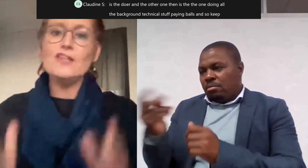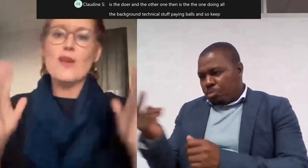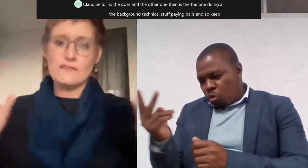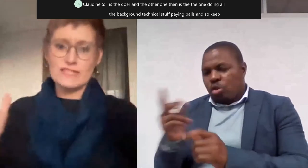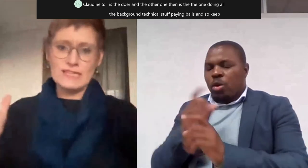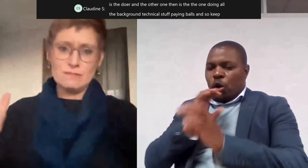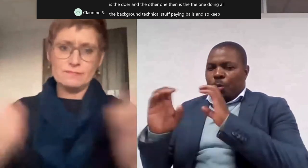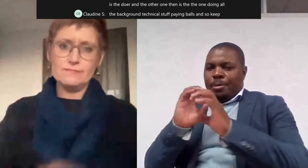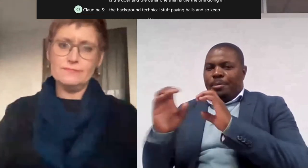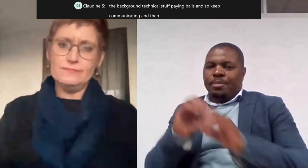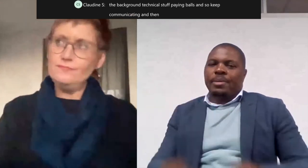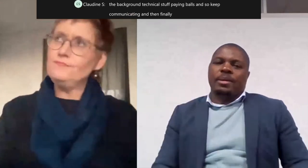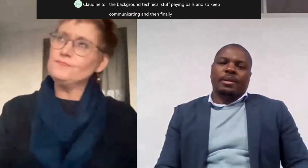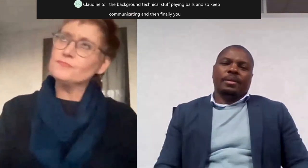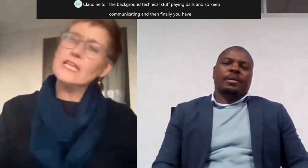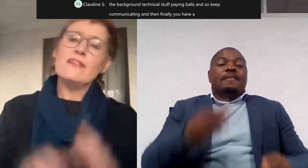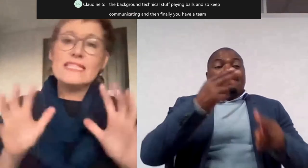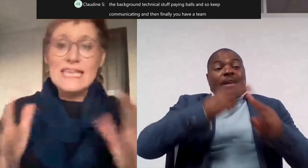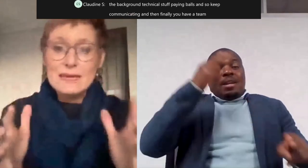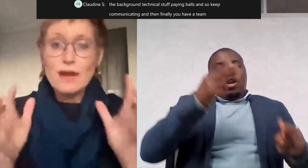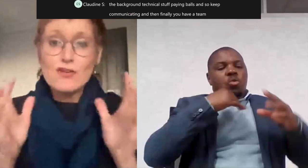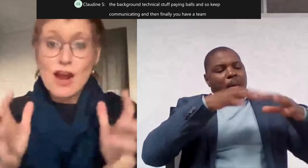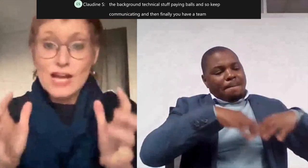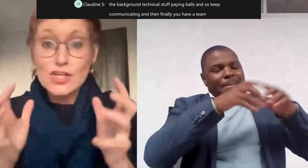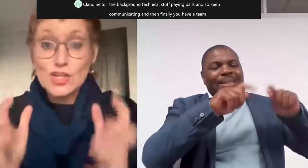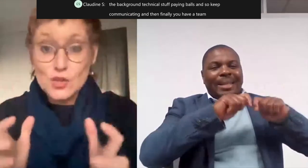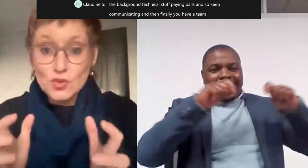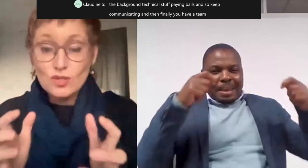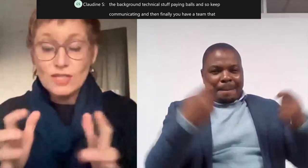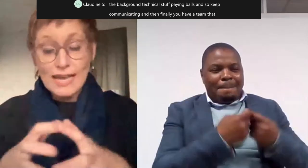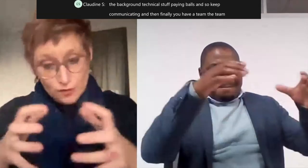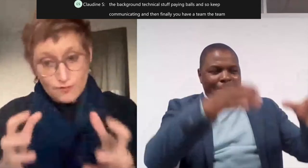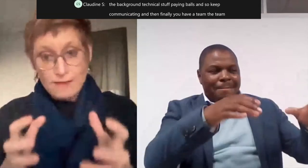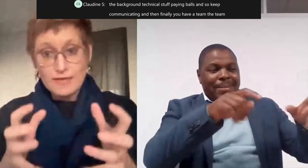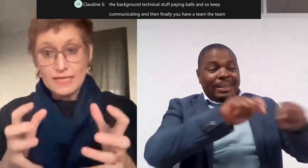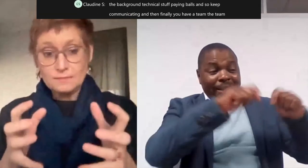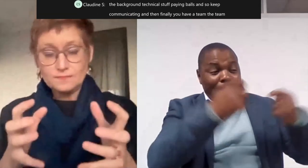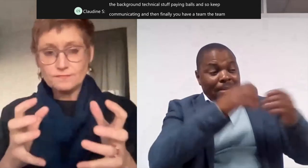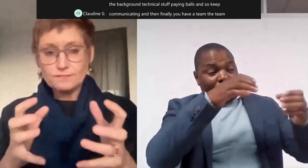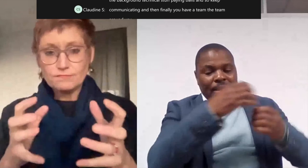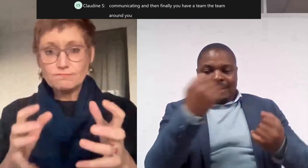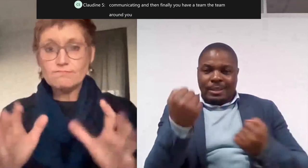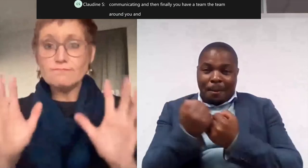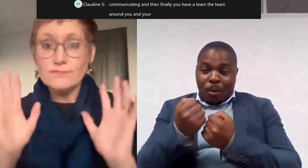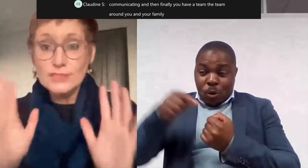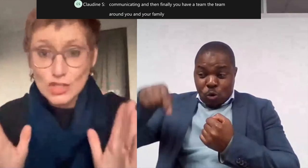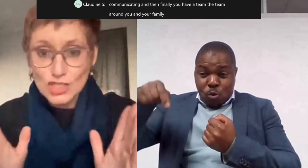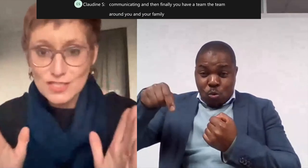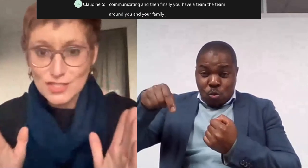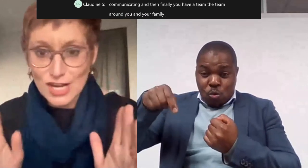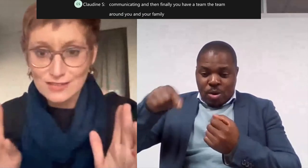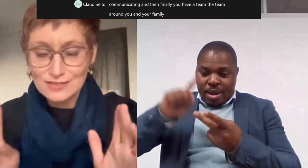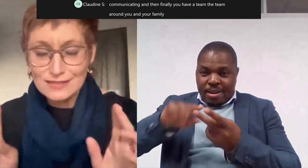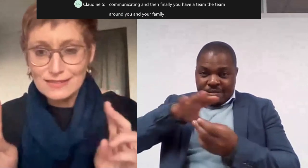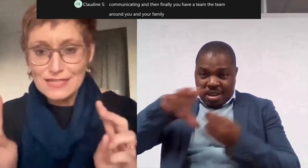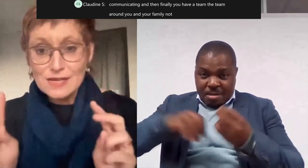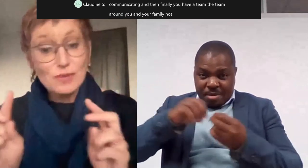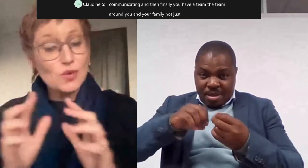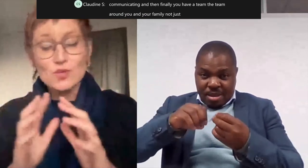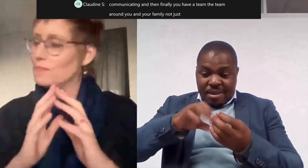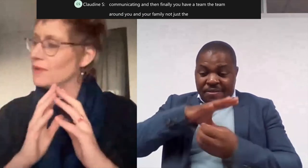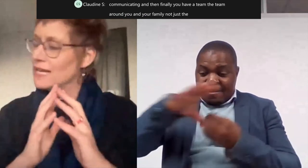then finally, you have a team. The team around you and your family, not just the